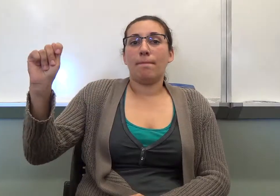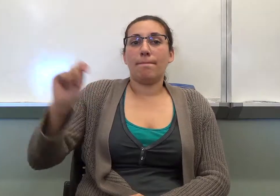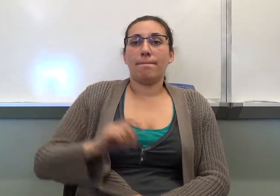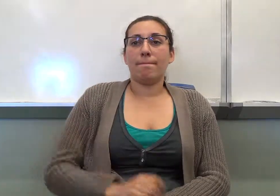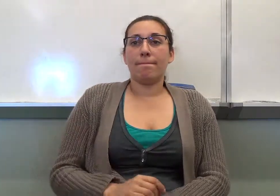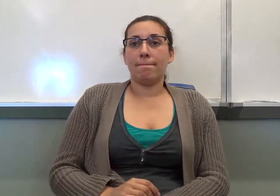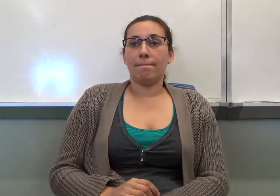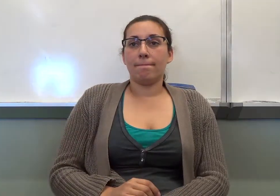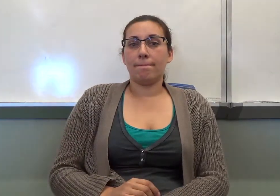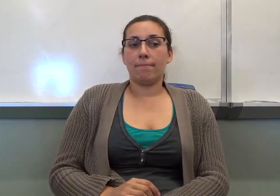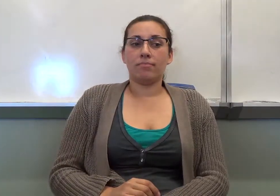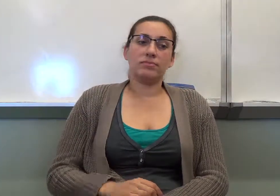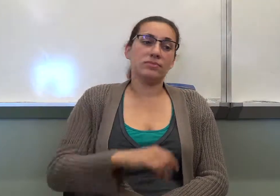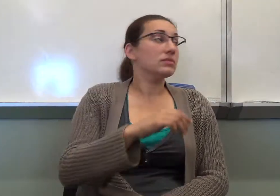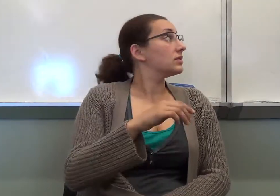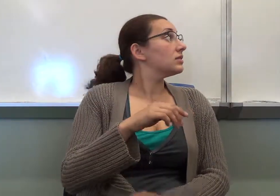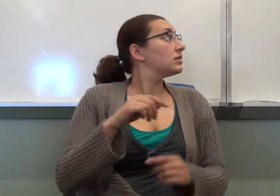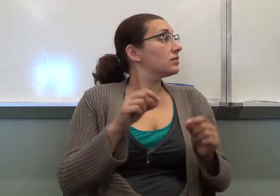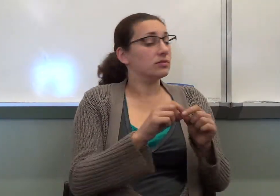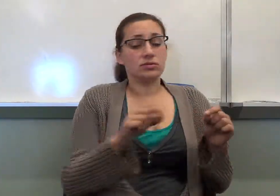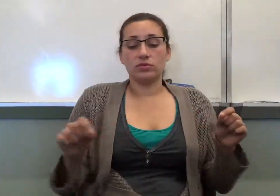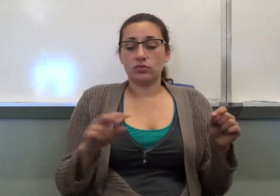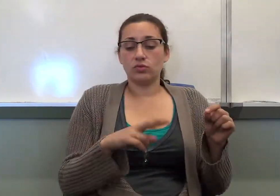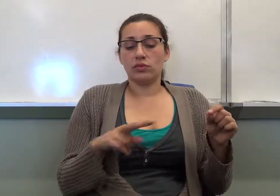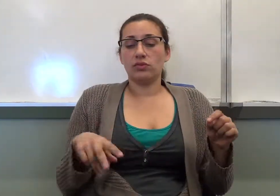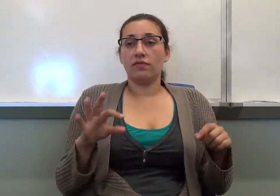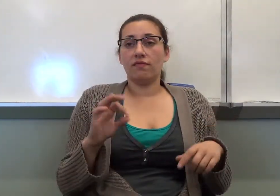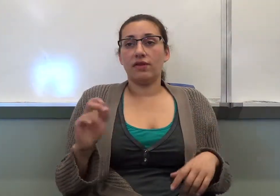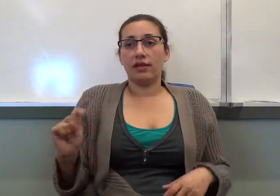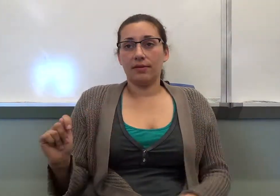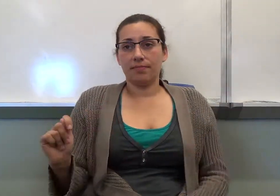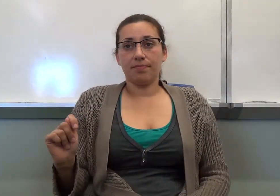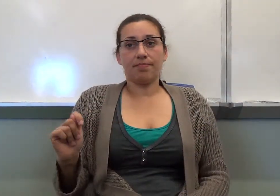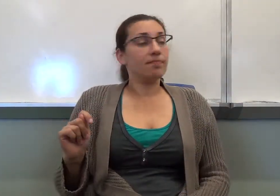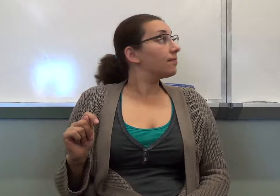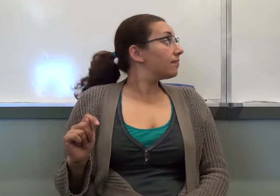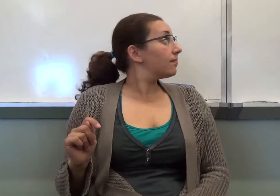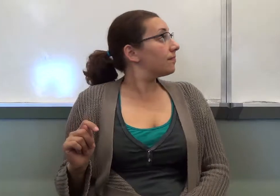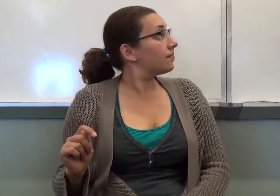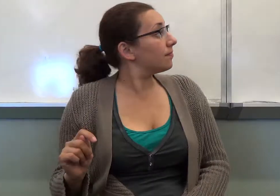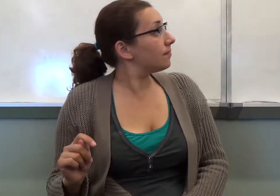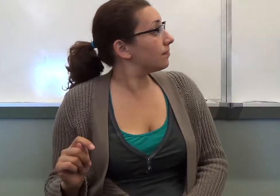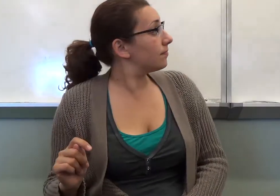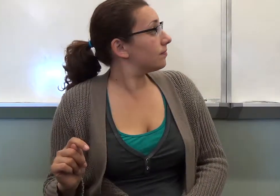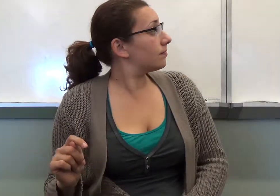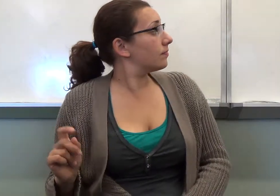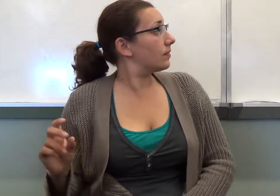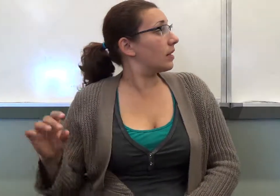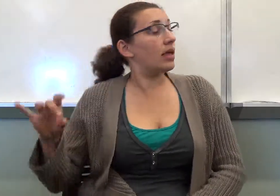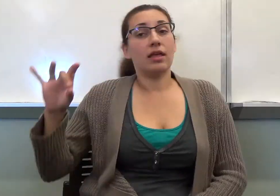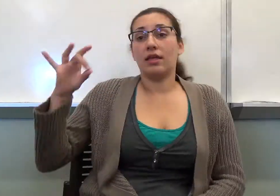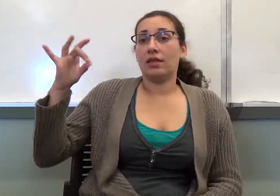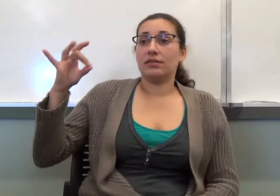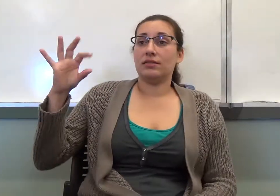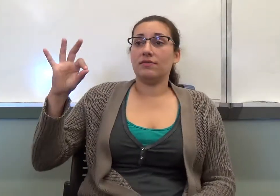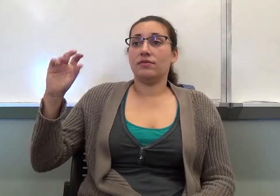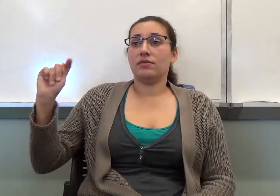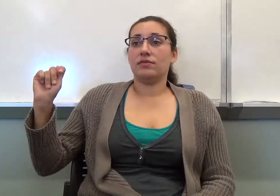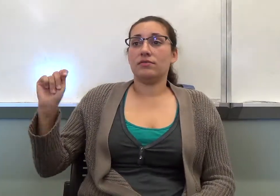This is 22 feet, and this is 18 feet. Well, why is the height there?